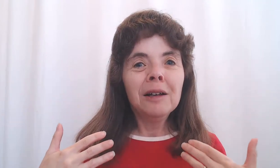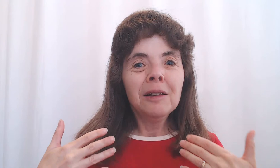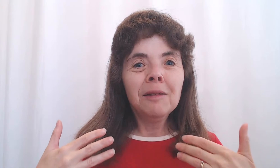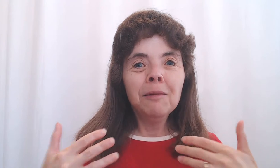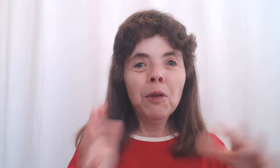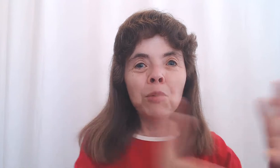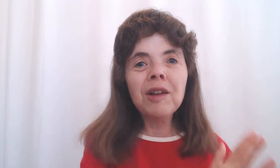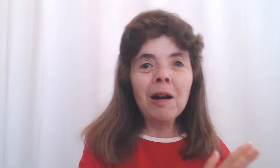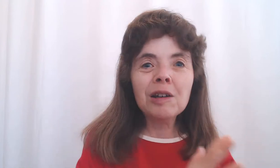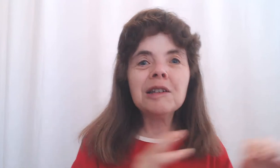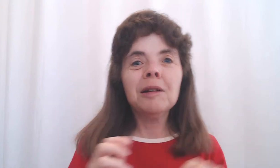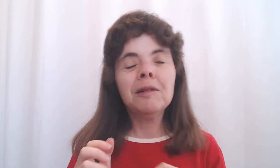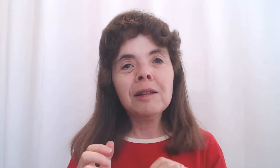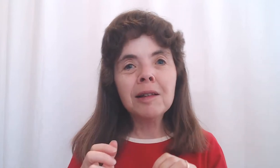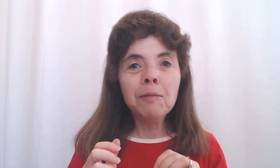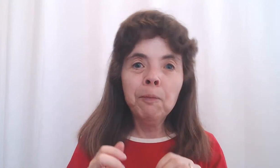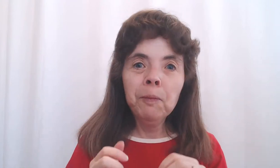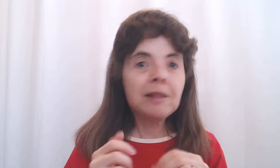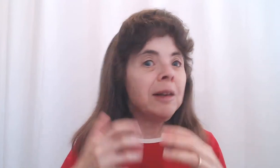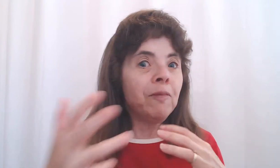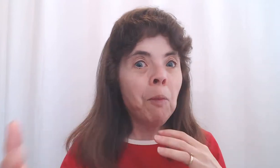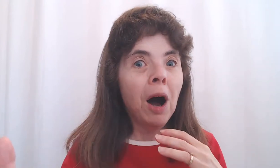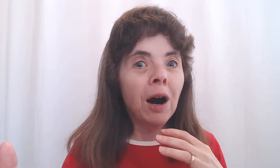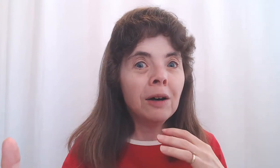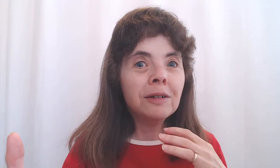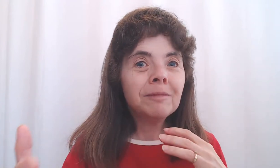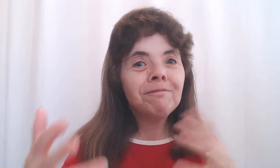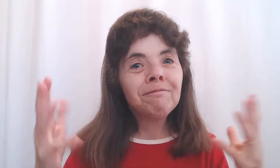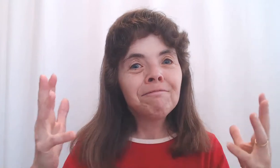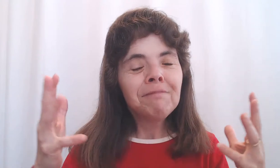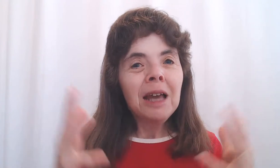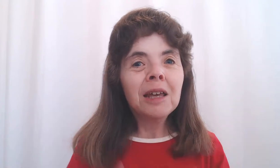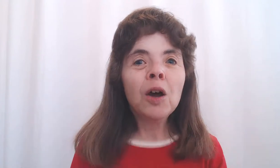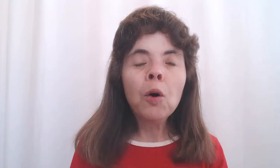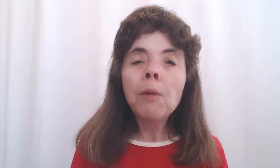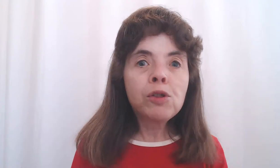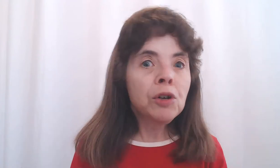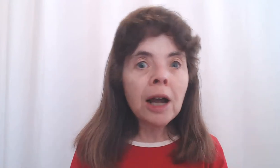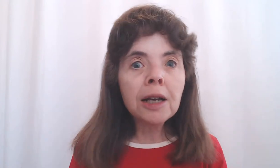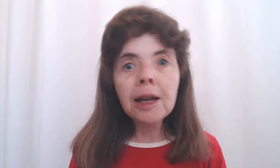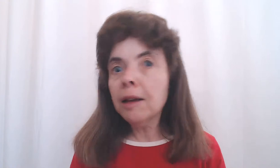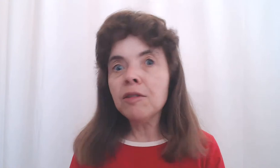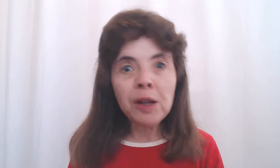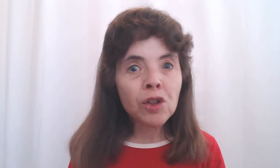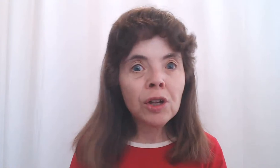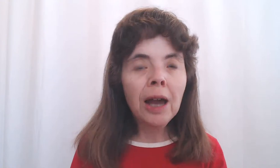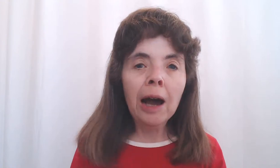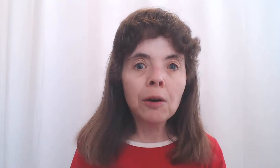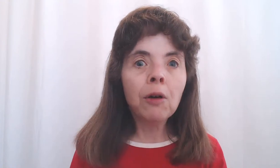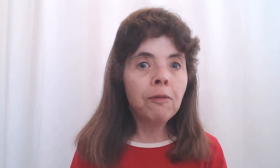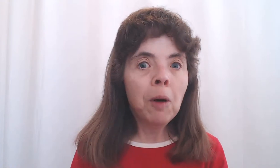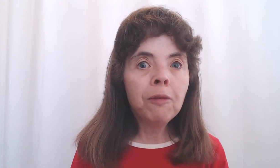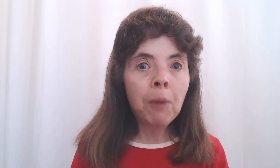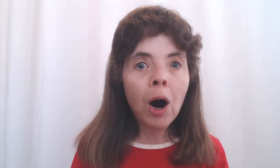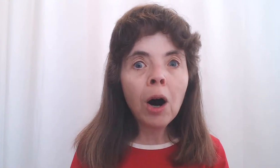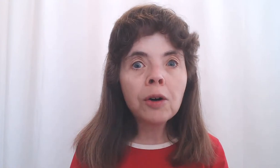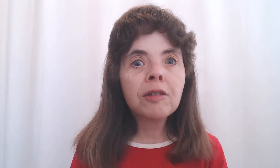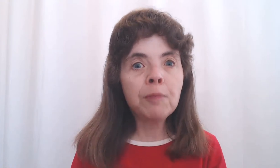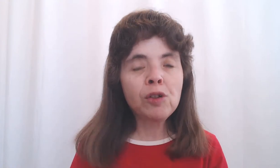those aren't, and then said, except for Paul, you know, but you're not going to get as much out of Paul, especially